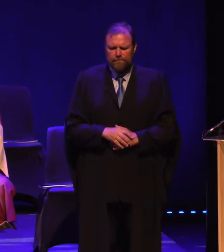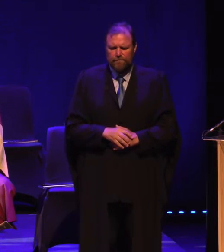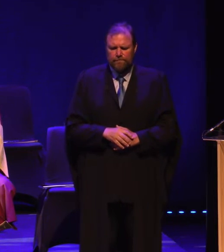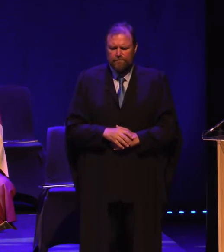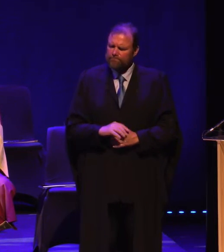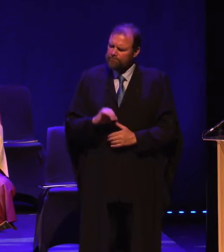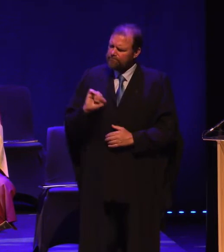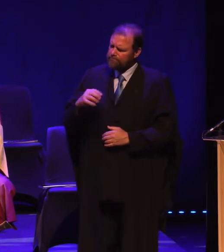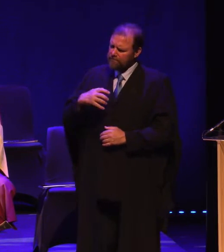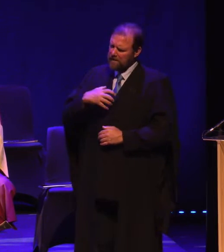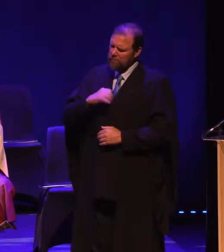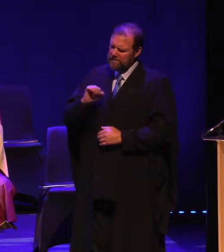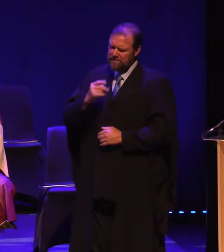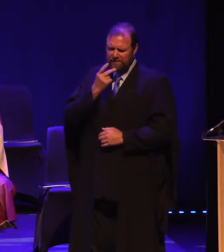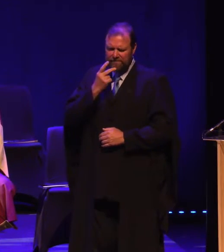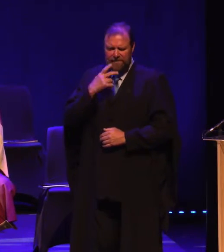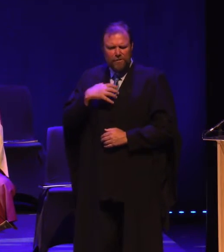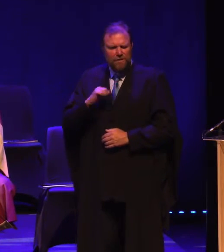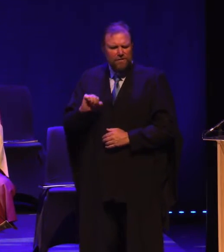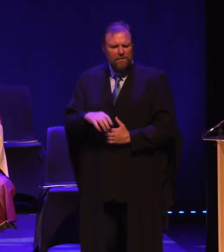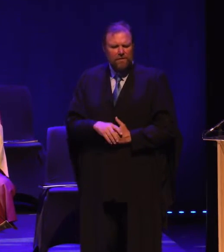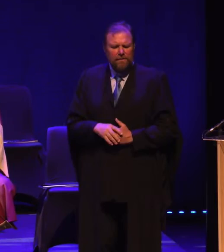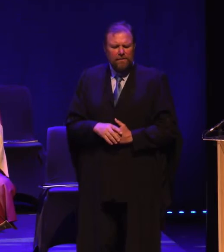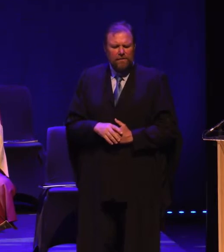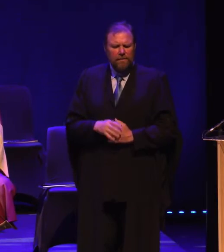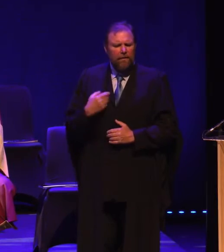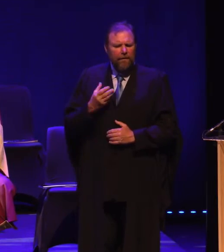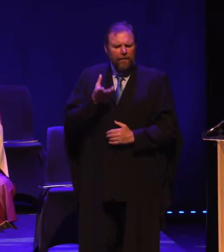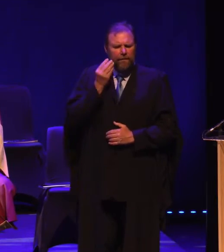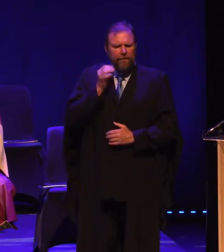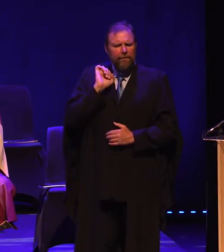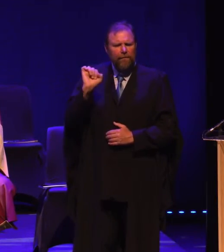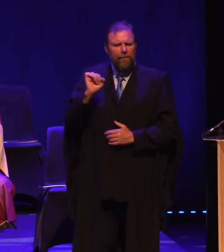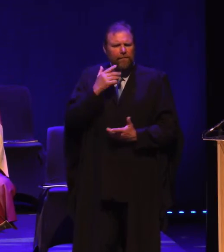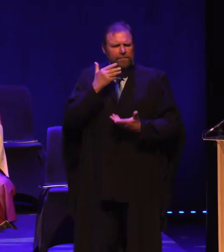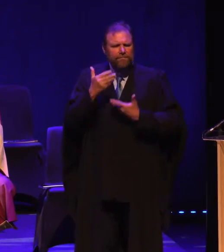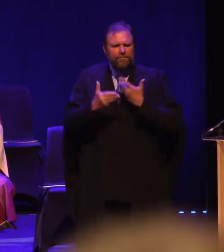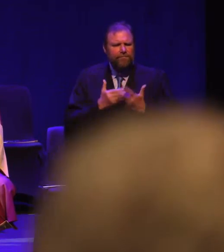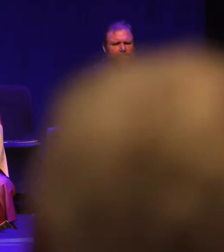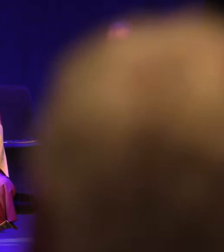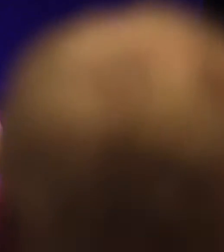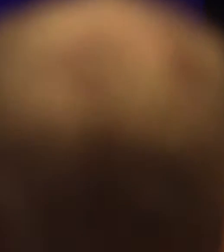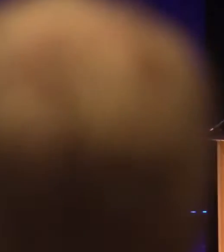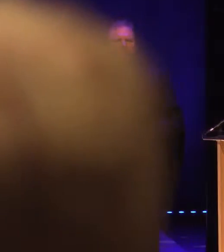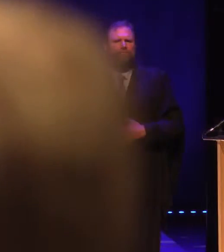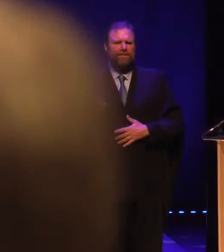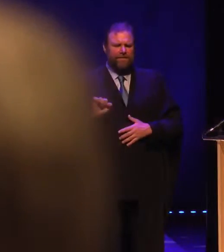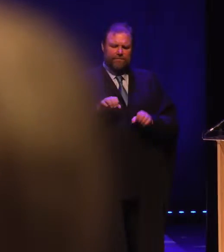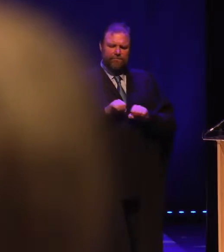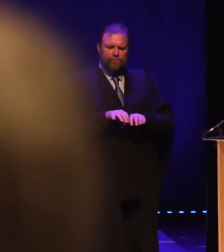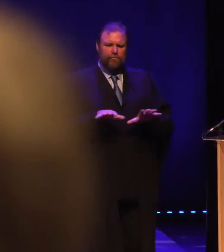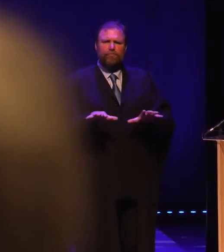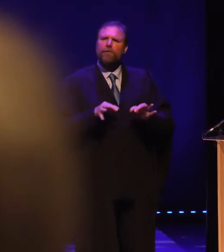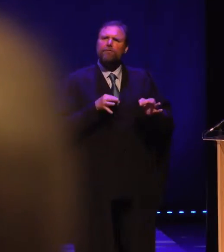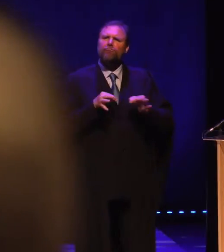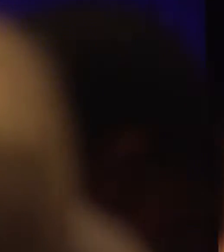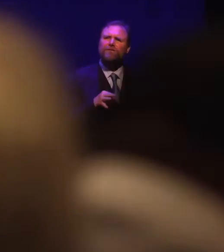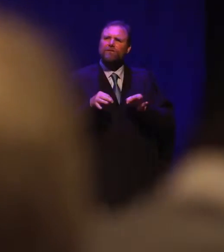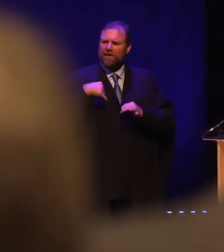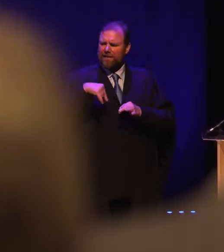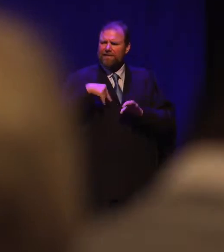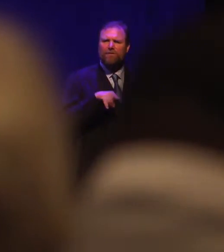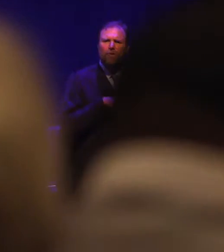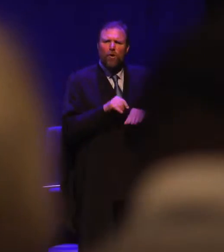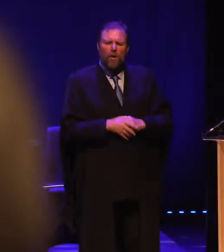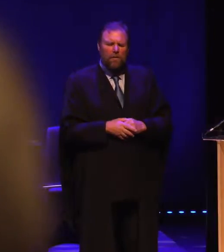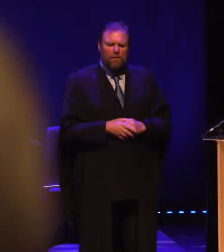President and Vice-Chancellor, I listened to you describe the launch of your organisation's strategy earlier this year, and I've never